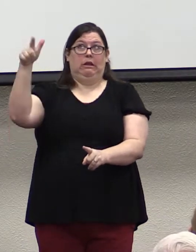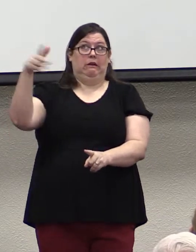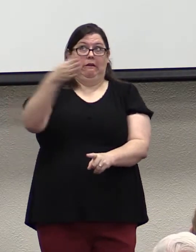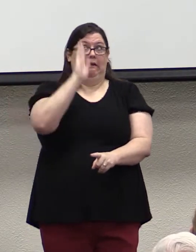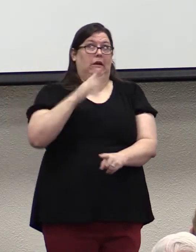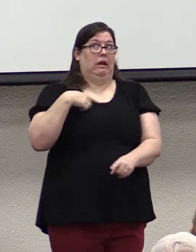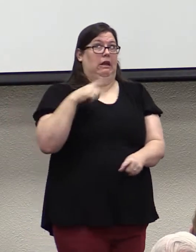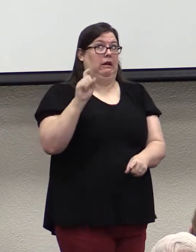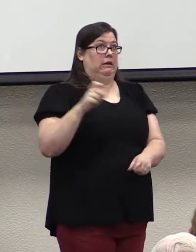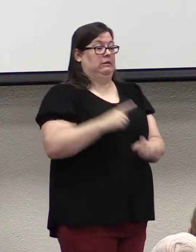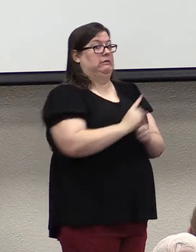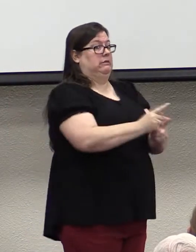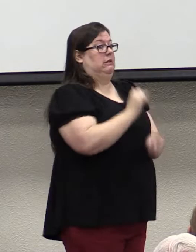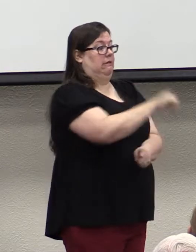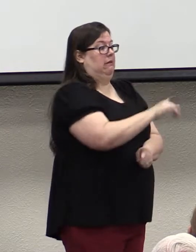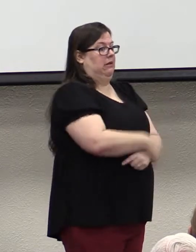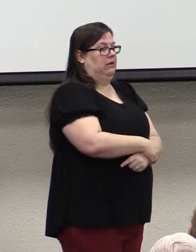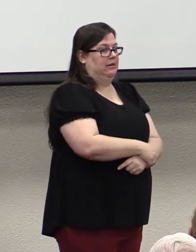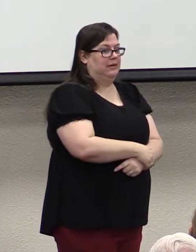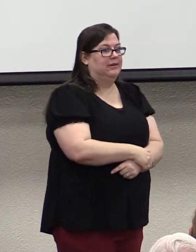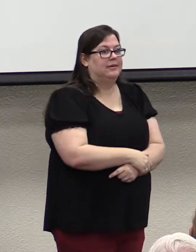this.